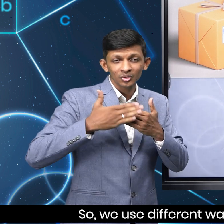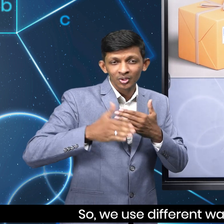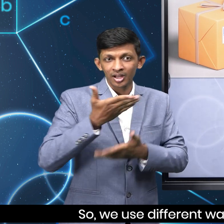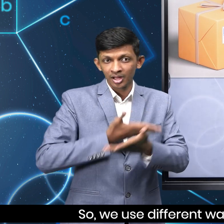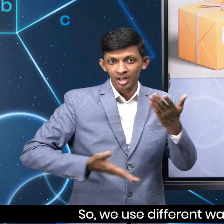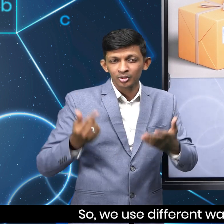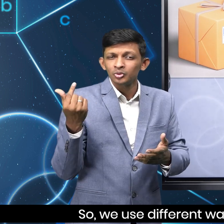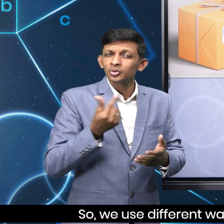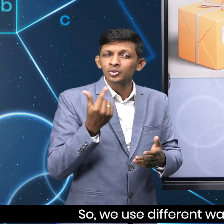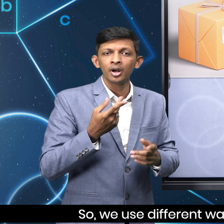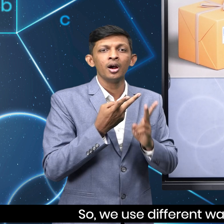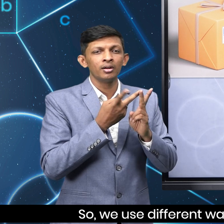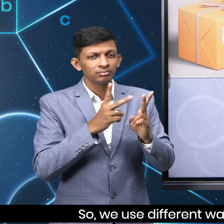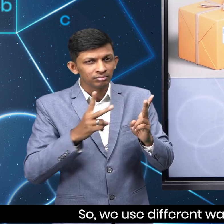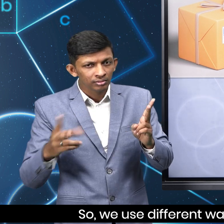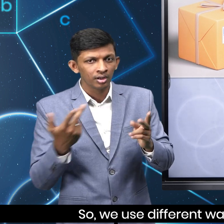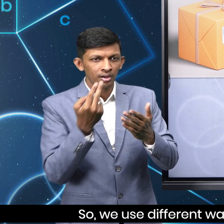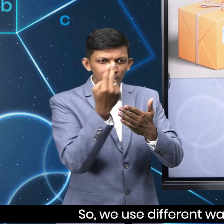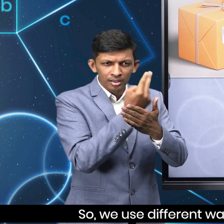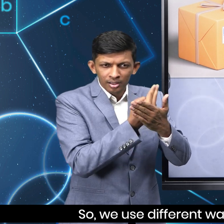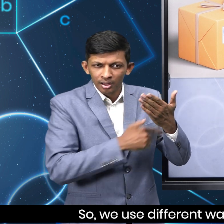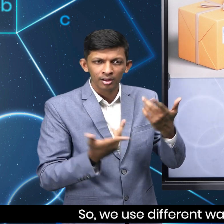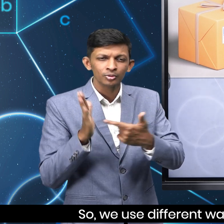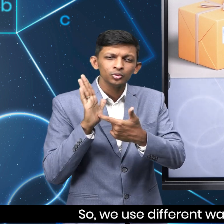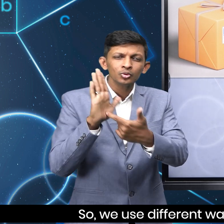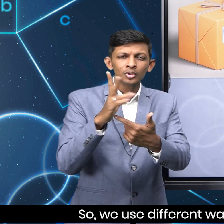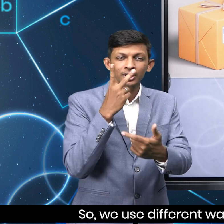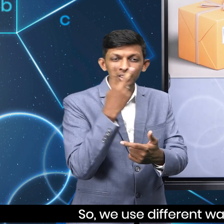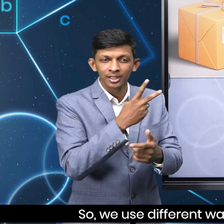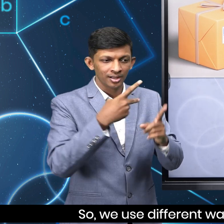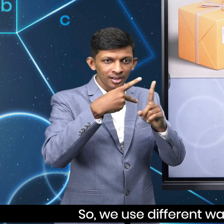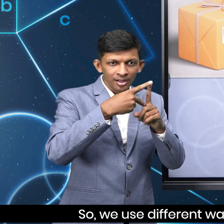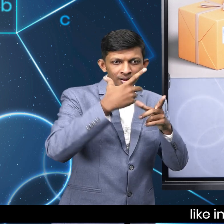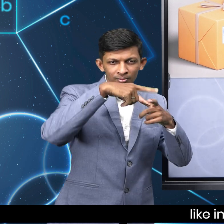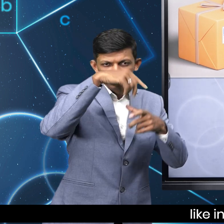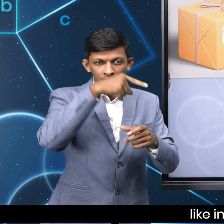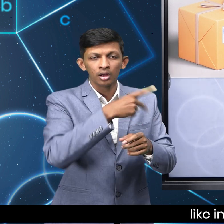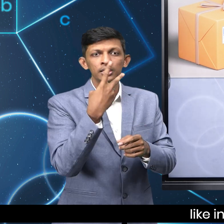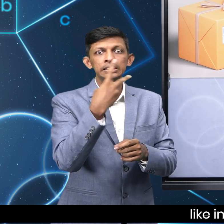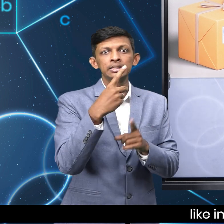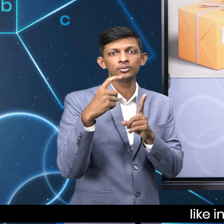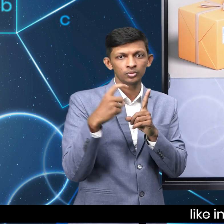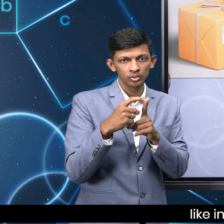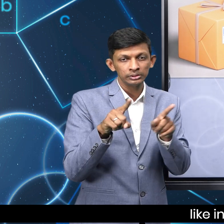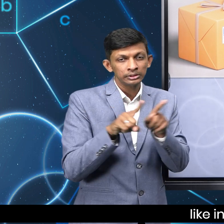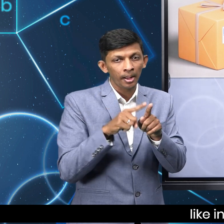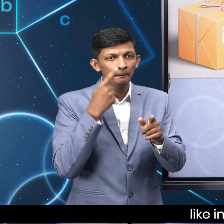So, we use different ways to draw or show these shapes in 2D, like in pictures or sketches.